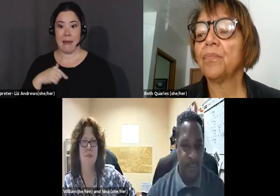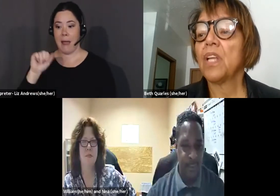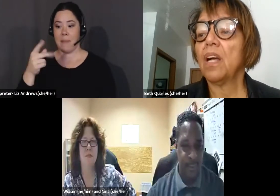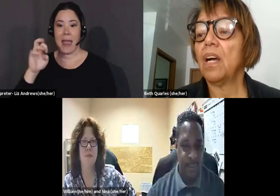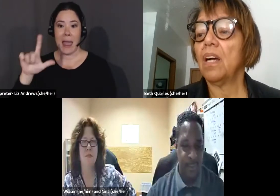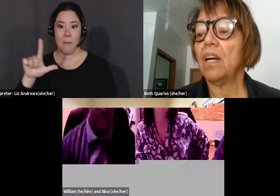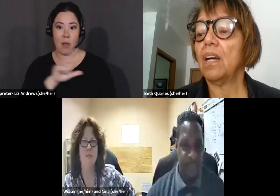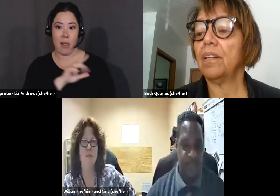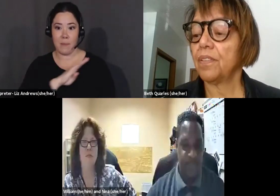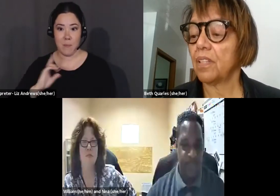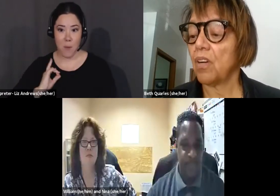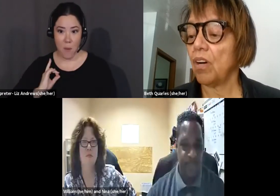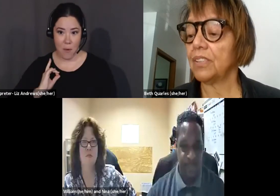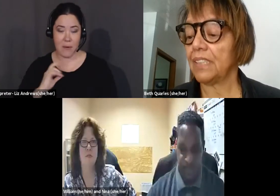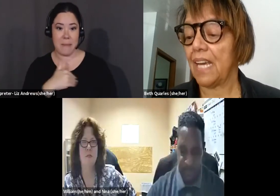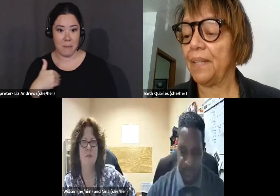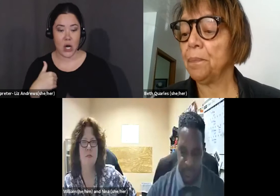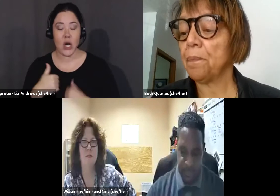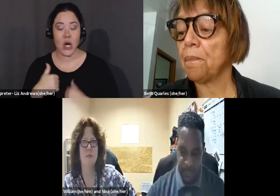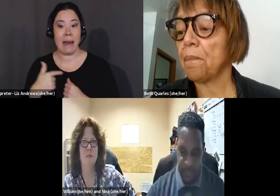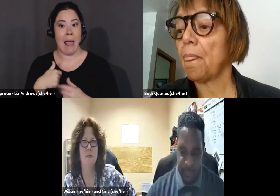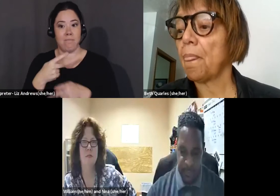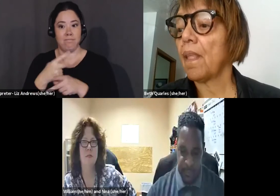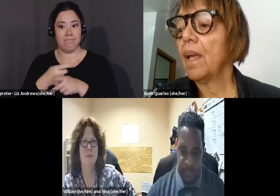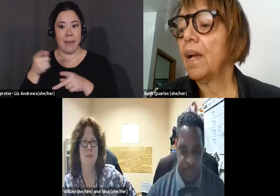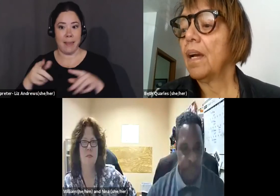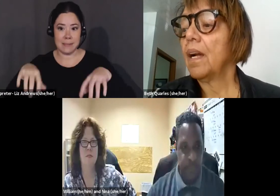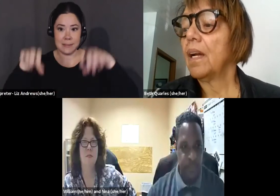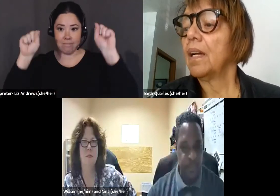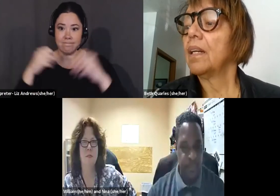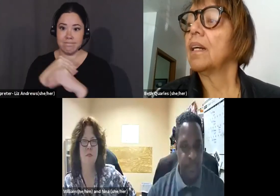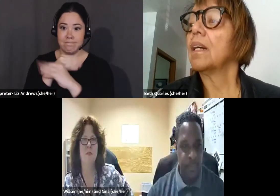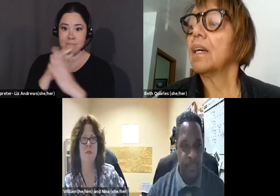facilitator of the call today.